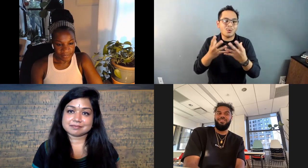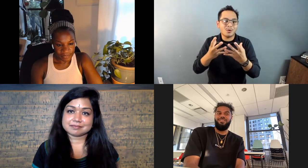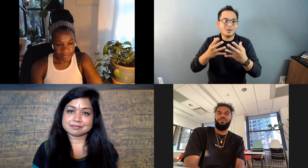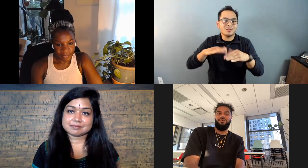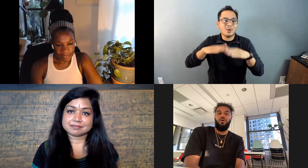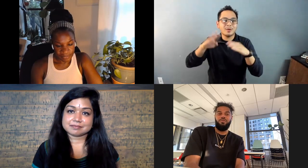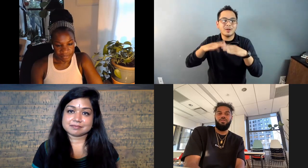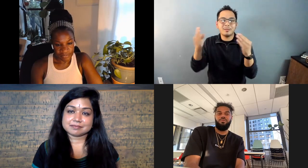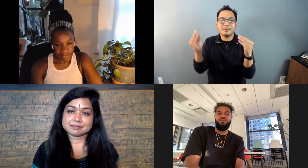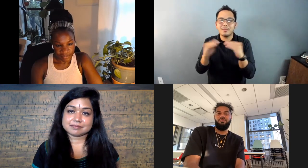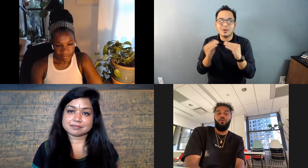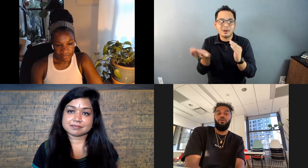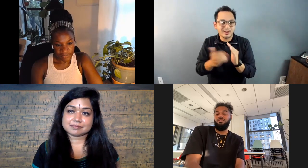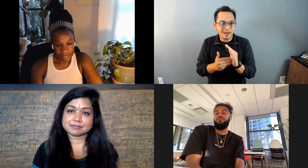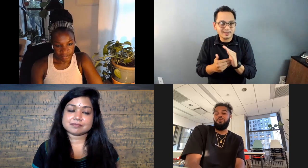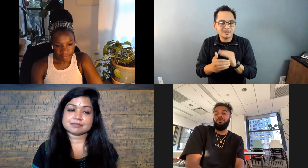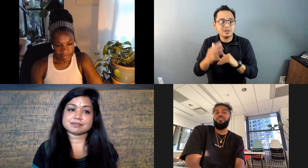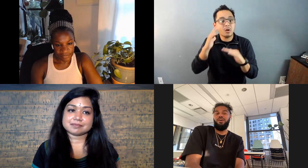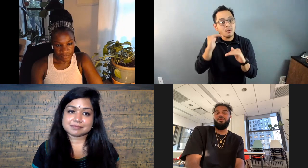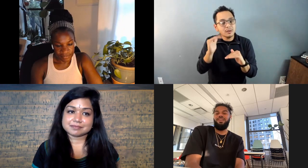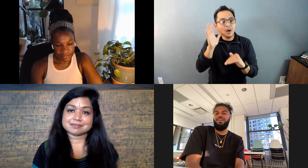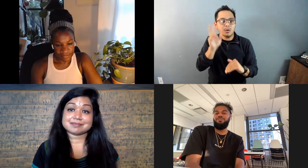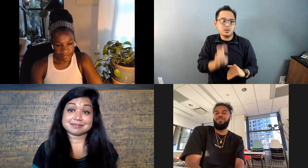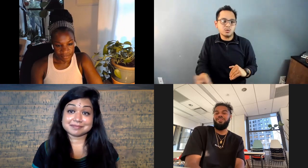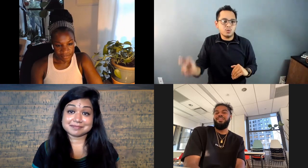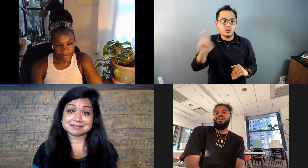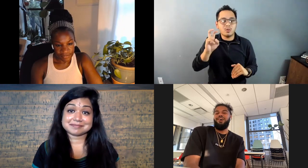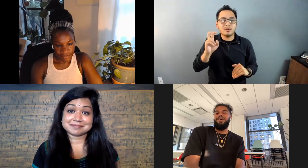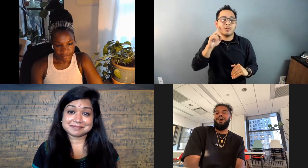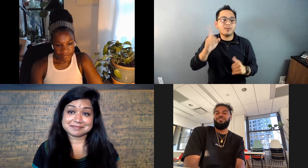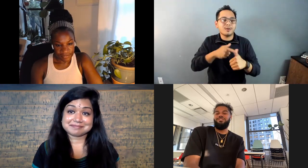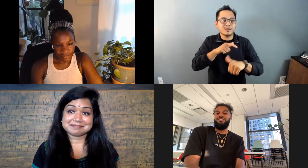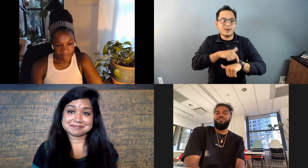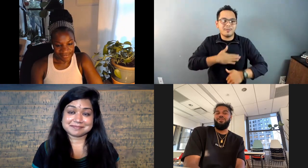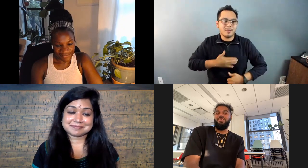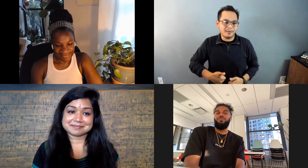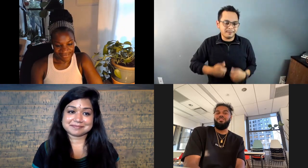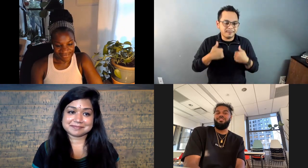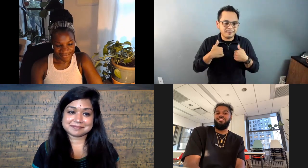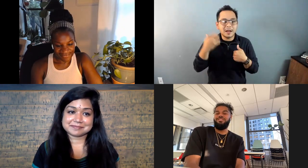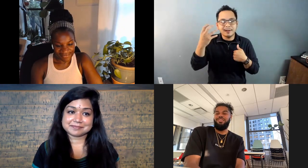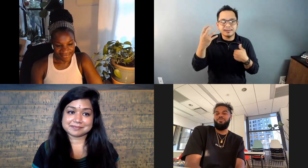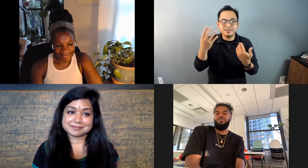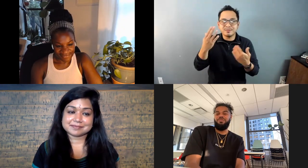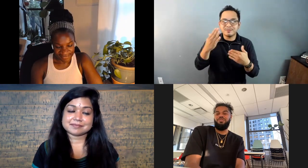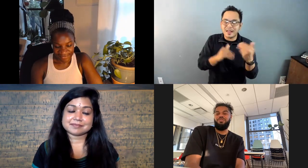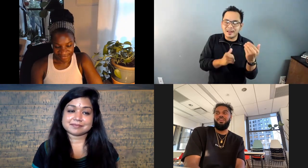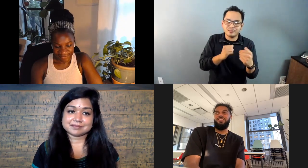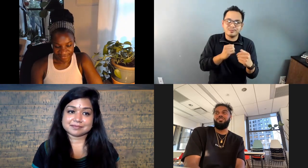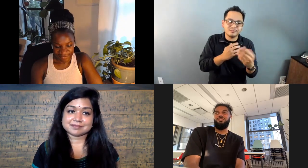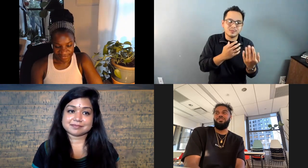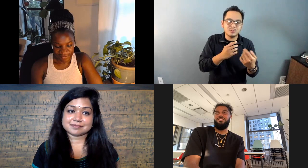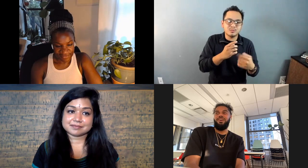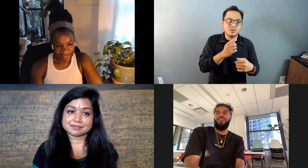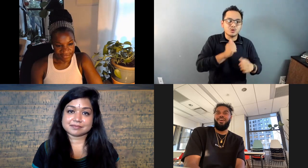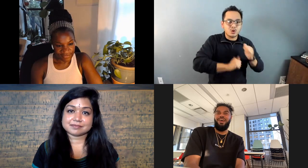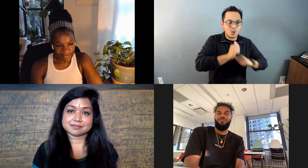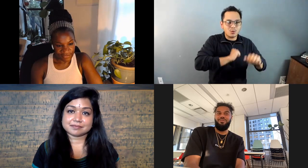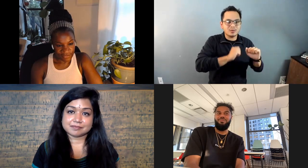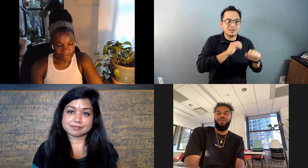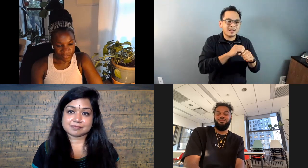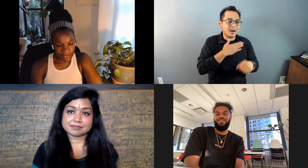what's that mean? How do I do this? A great example would be like, being from Queens, being a brown boy, being from the hood. I grew up saying the